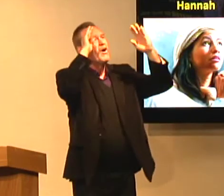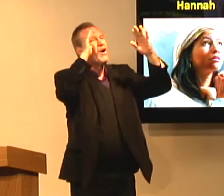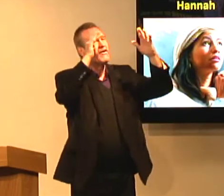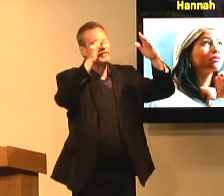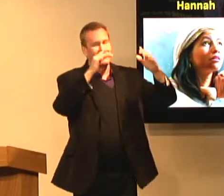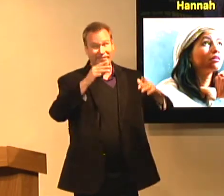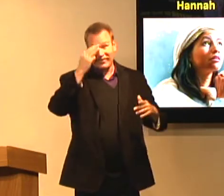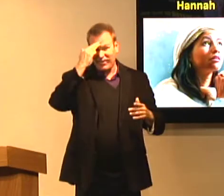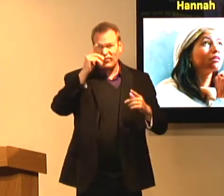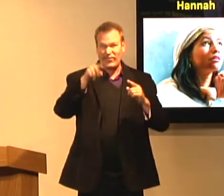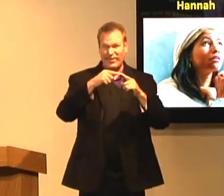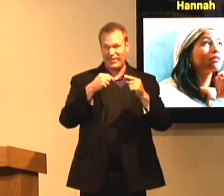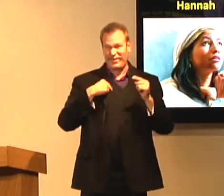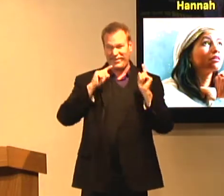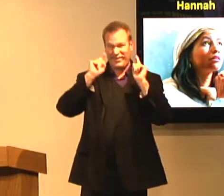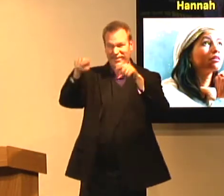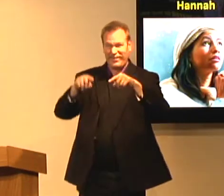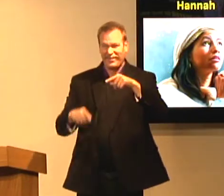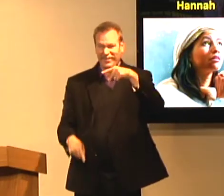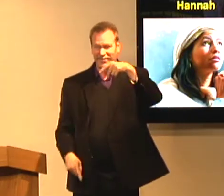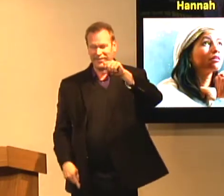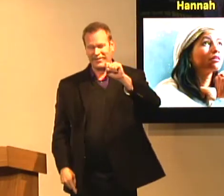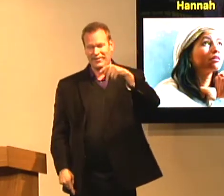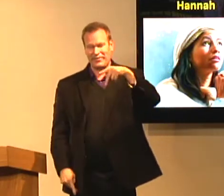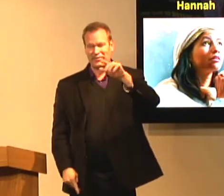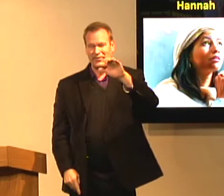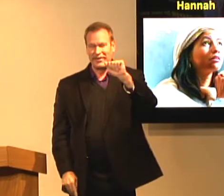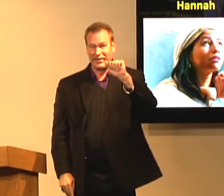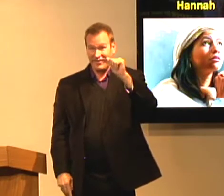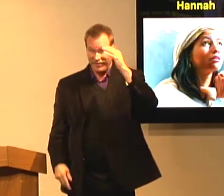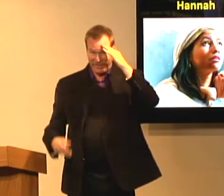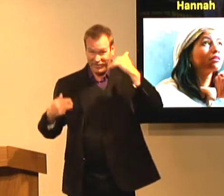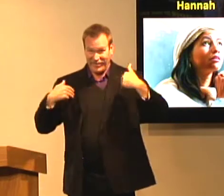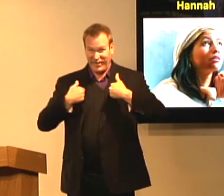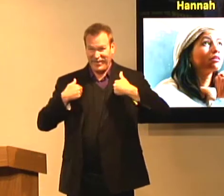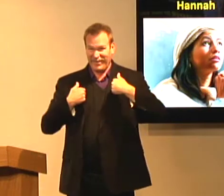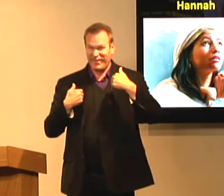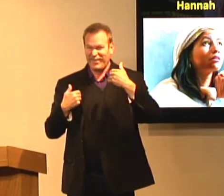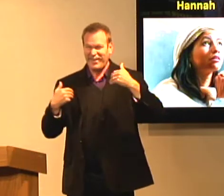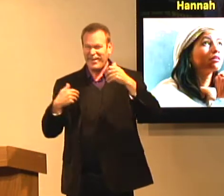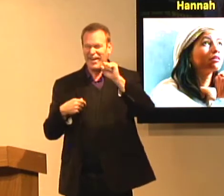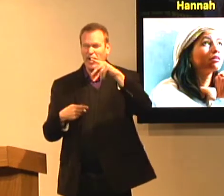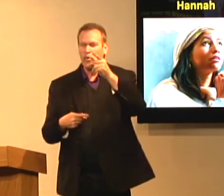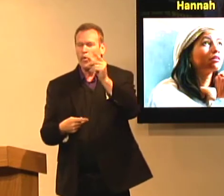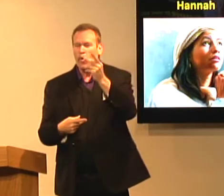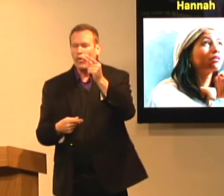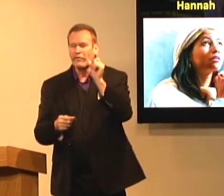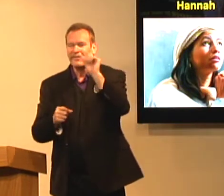In the old days with the orphanages, and you'd see when people would go to pick their children,